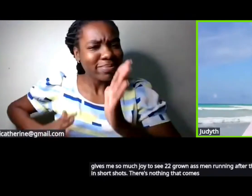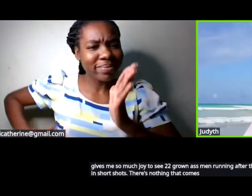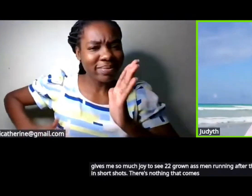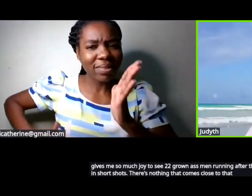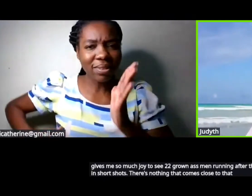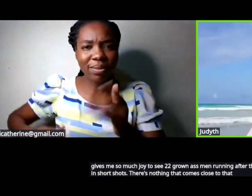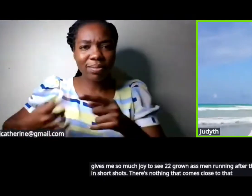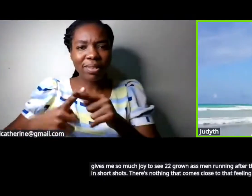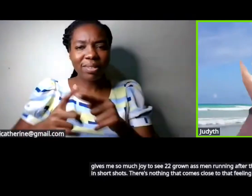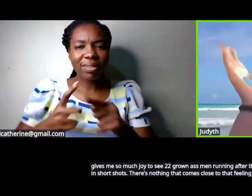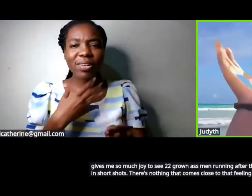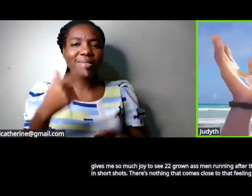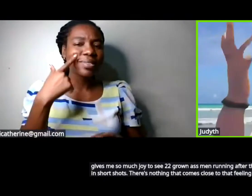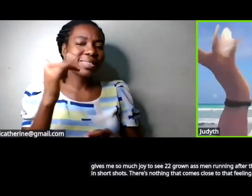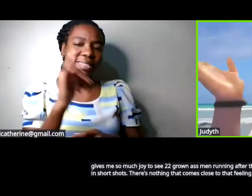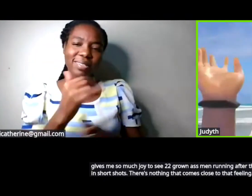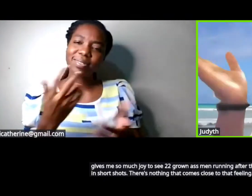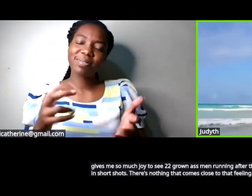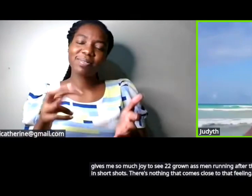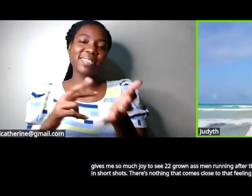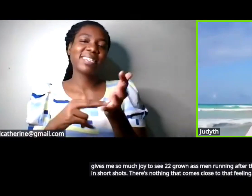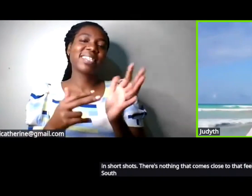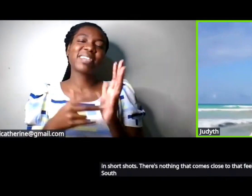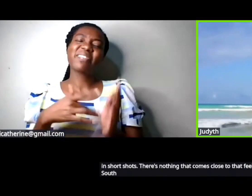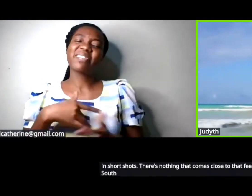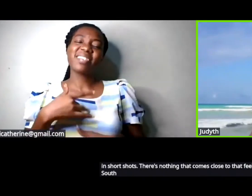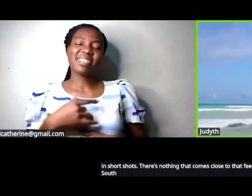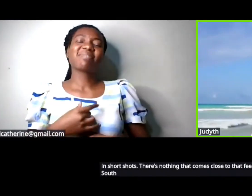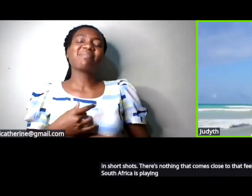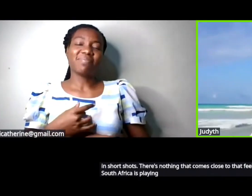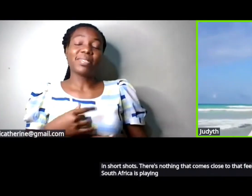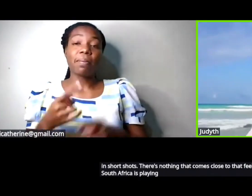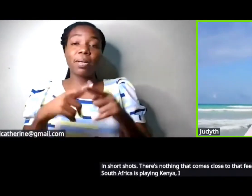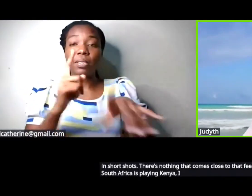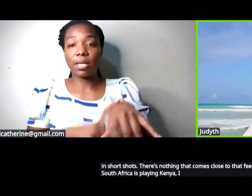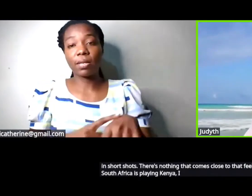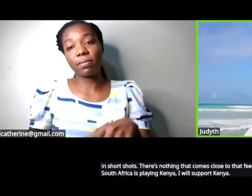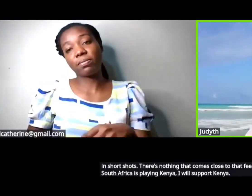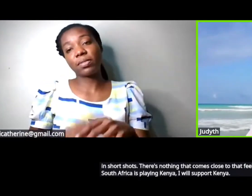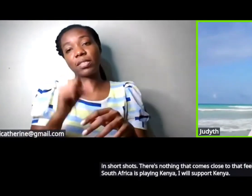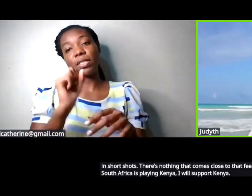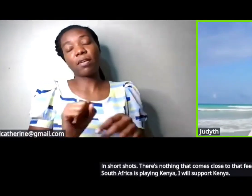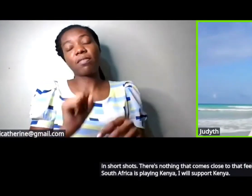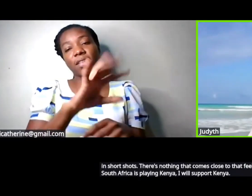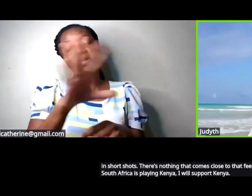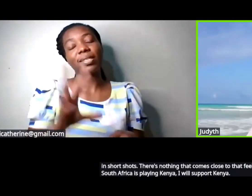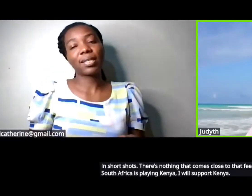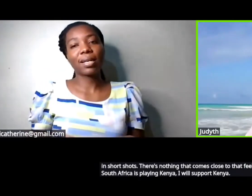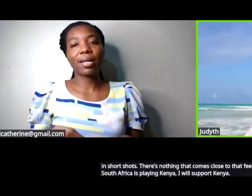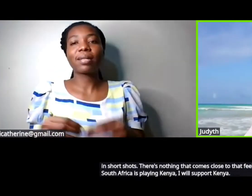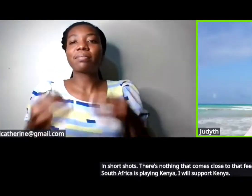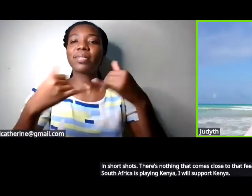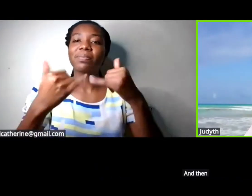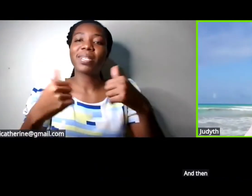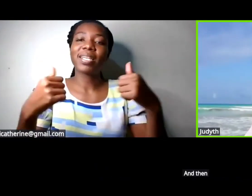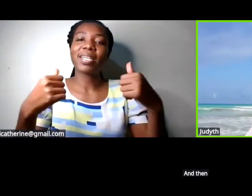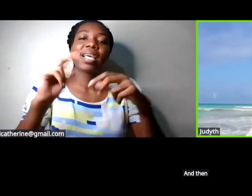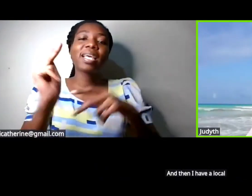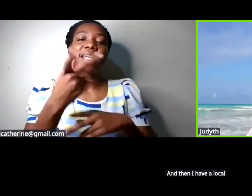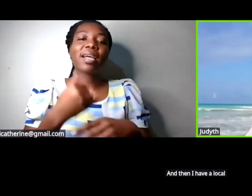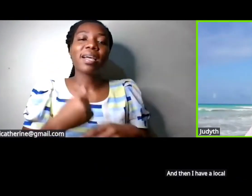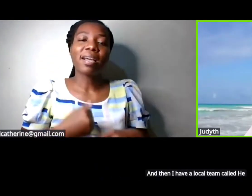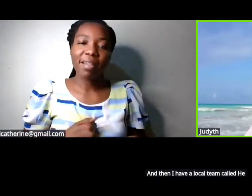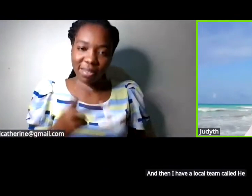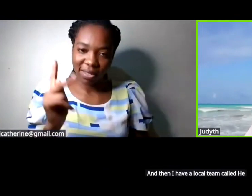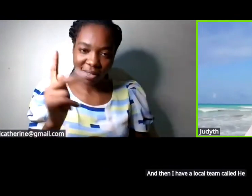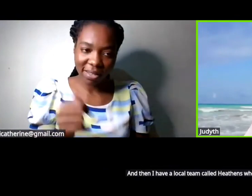So, but when South Africa is playing Kenya, I will support Kenya. And then I have a local team called Heathens who are